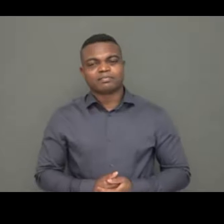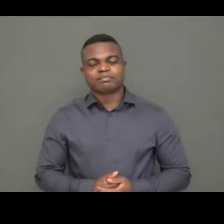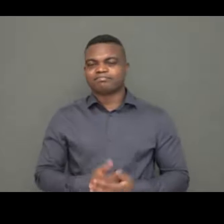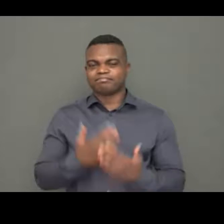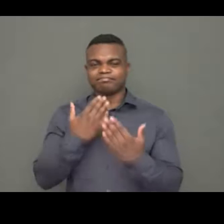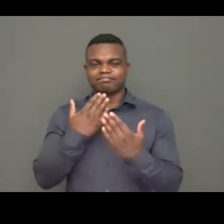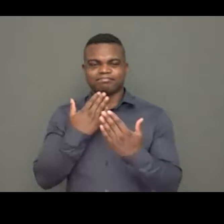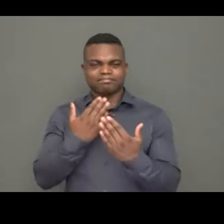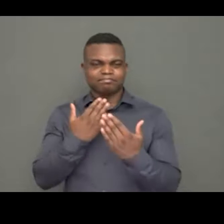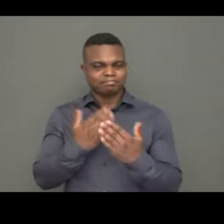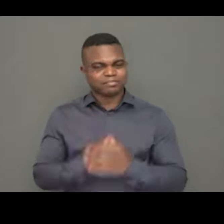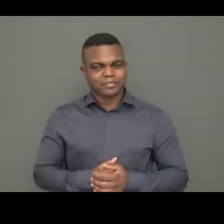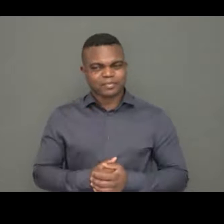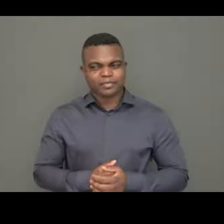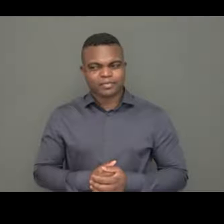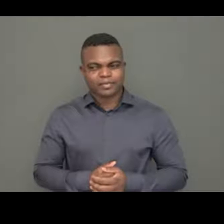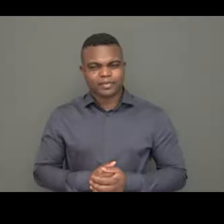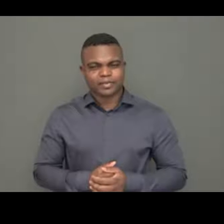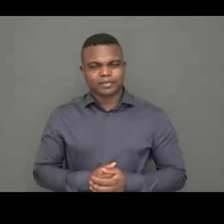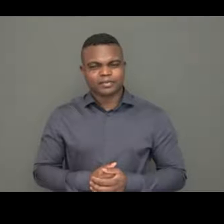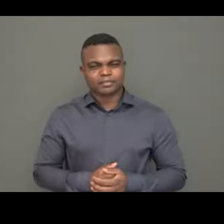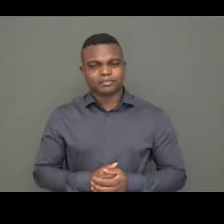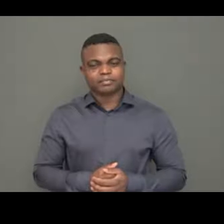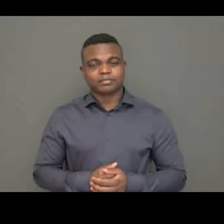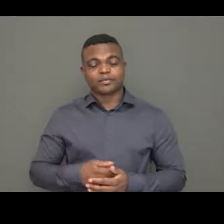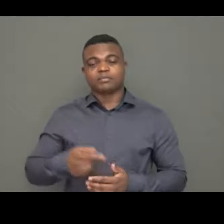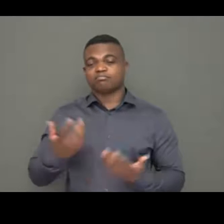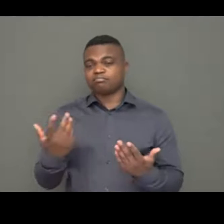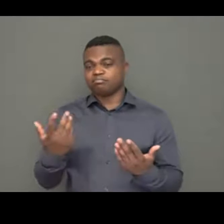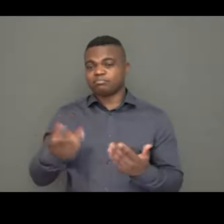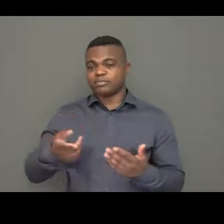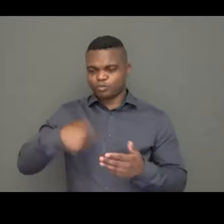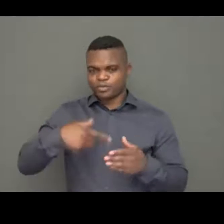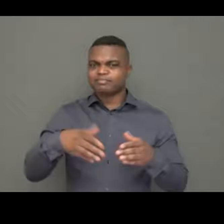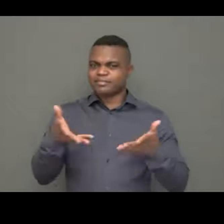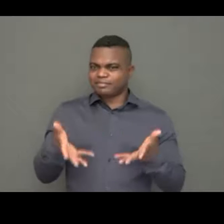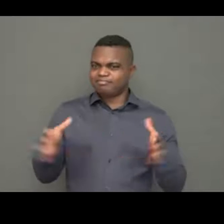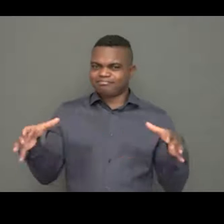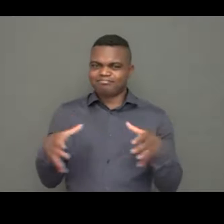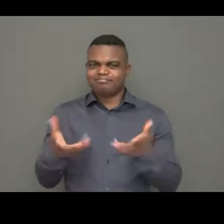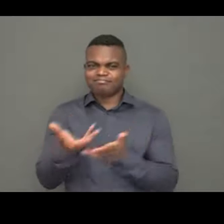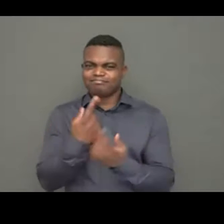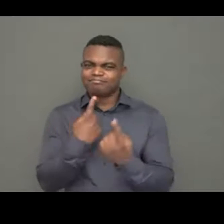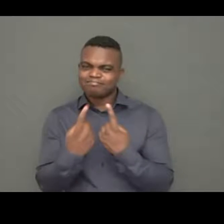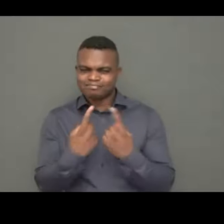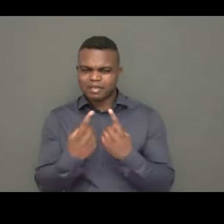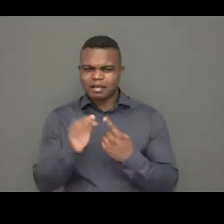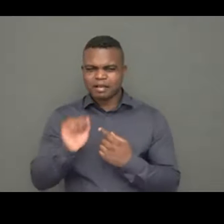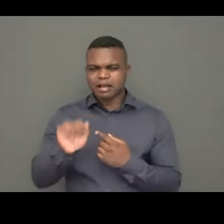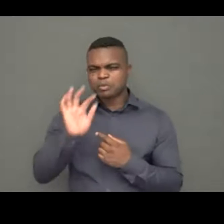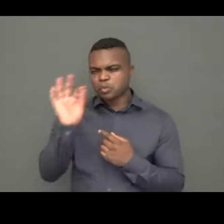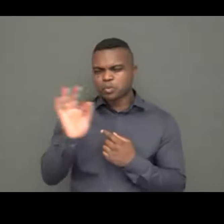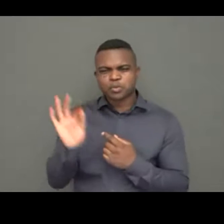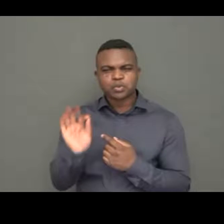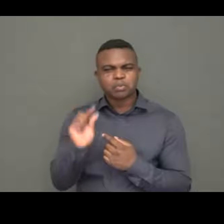the conversation going. But yeah, can you tell us a bit about what it's like then to be with the